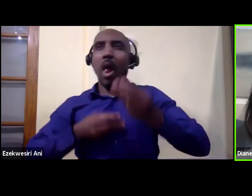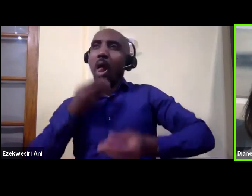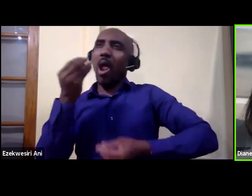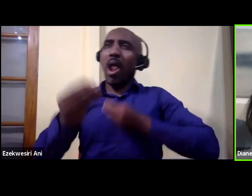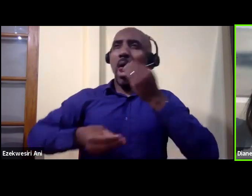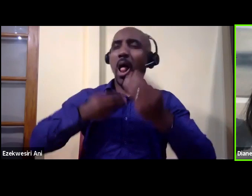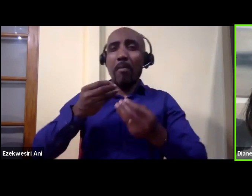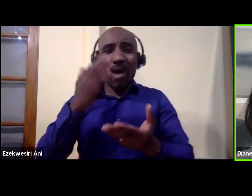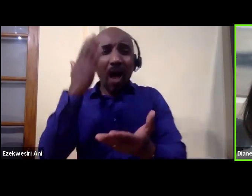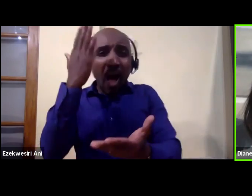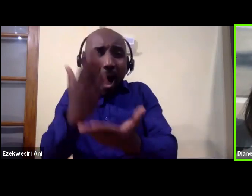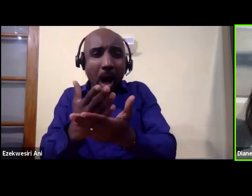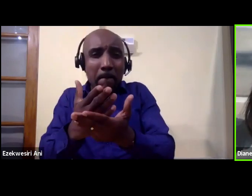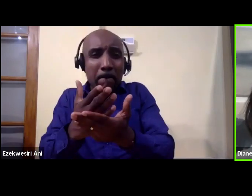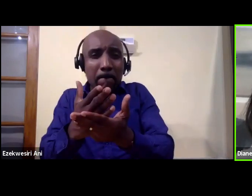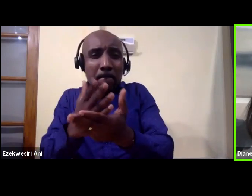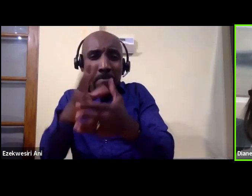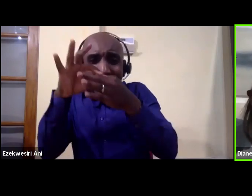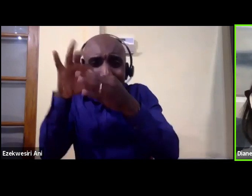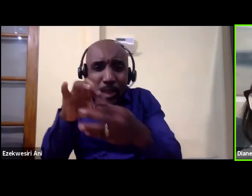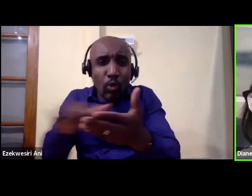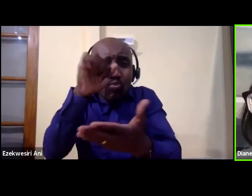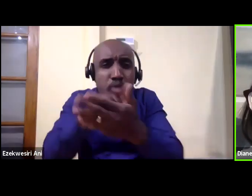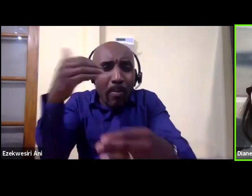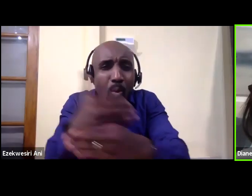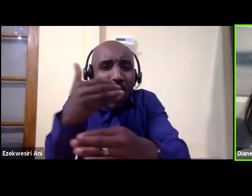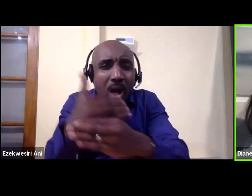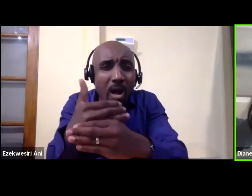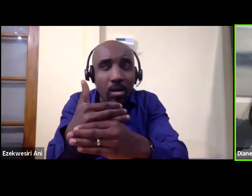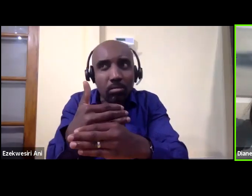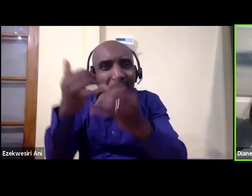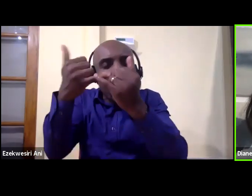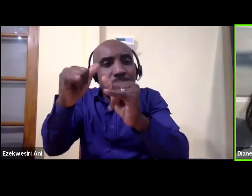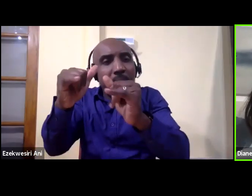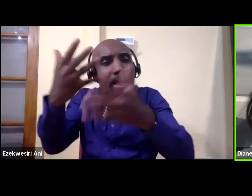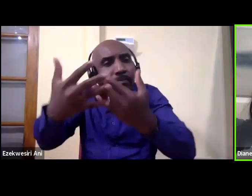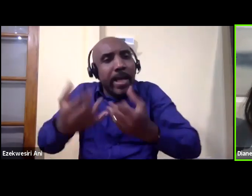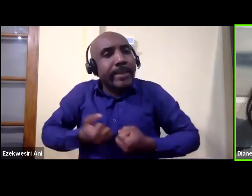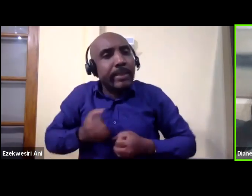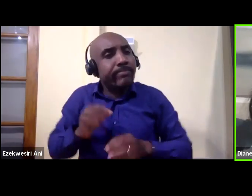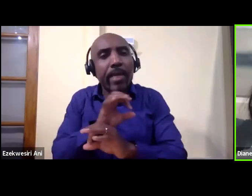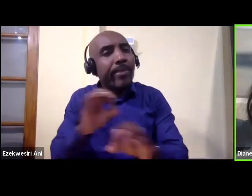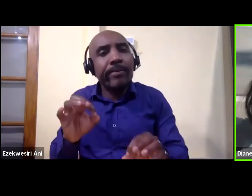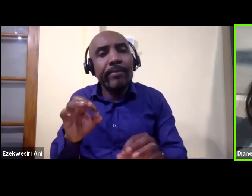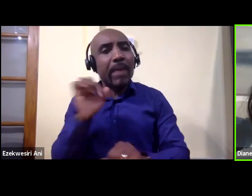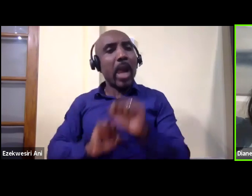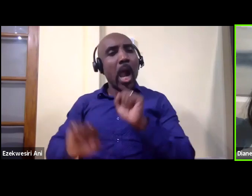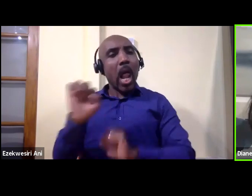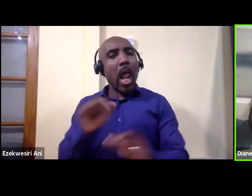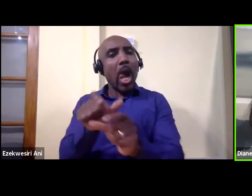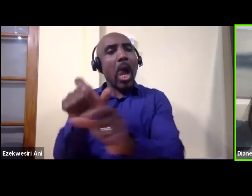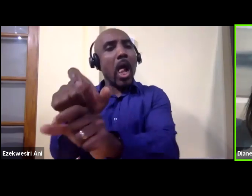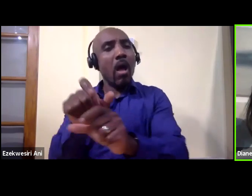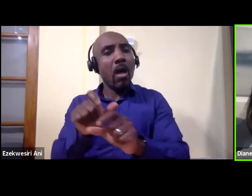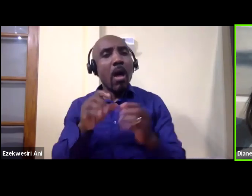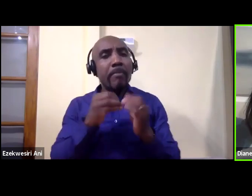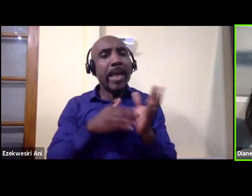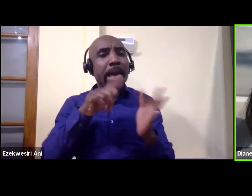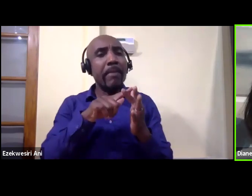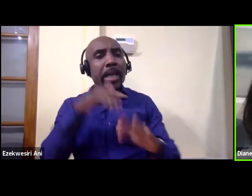engaging with what they should be doing and their own failures. So why have Black and minority ethnic people been hit so